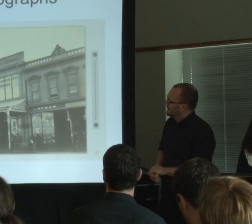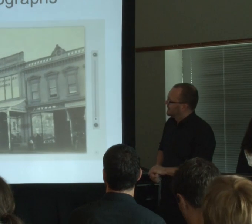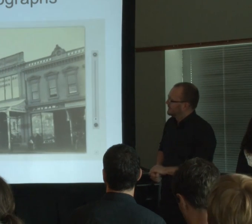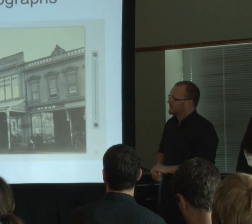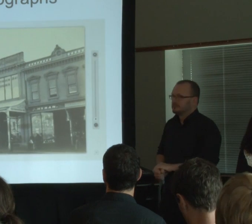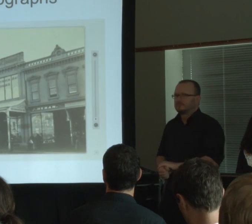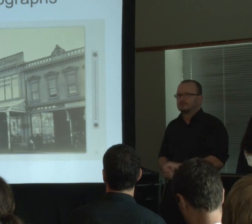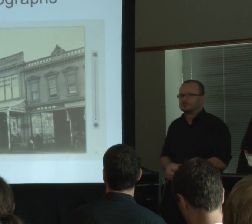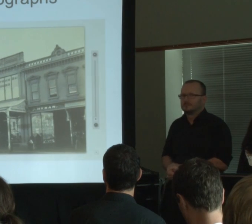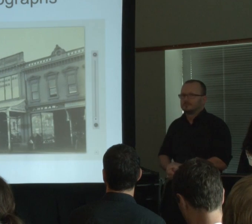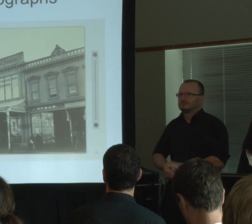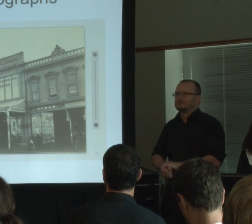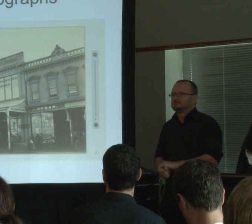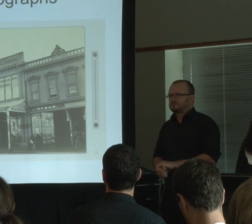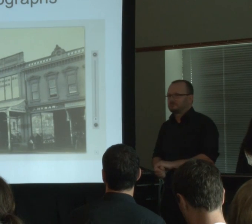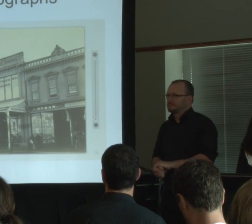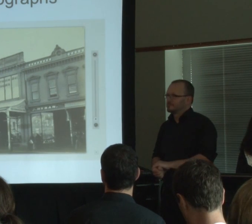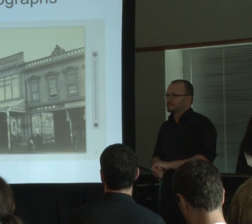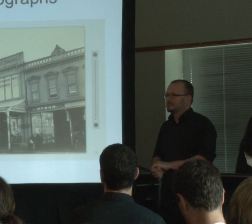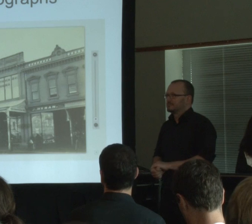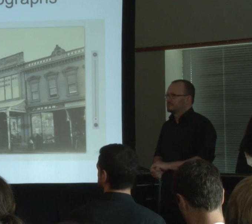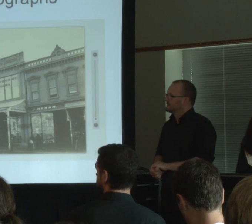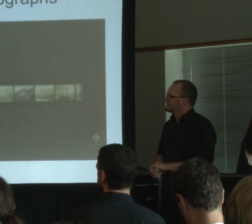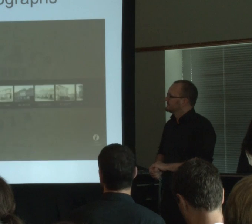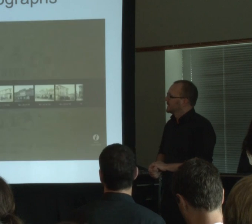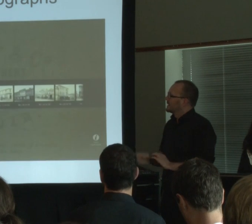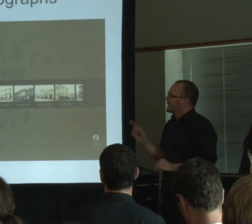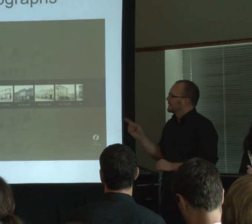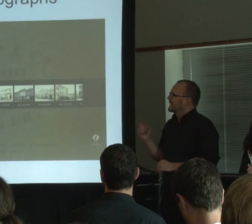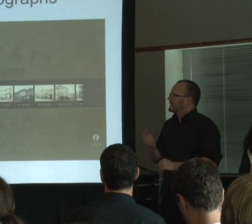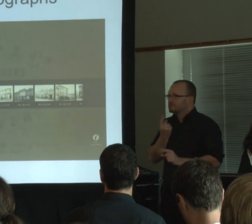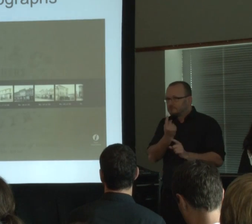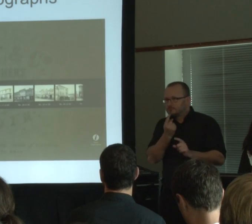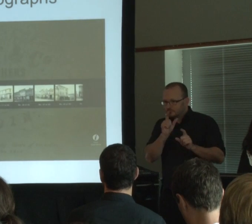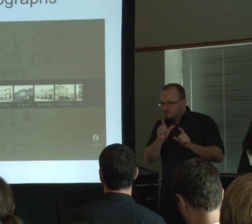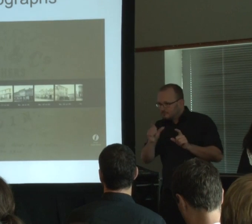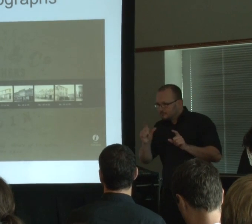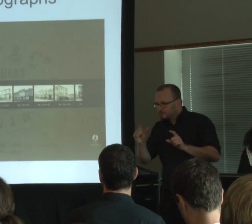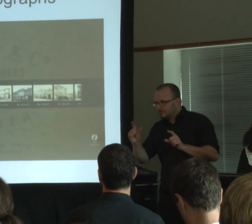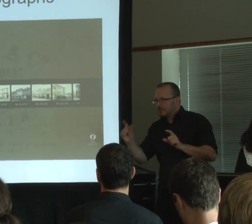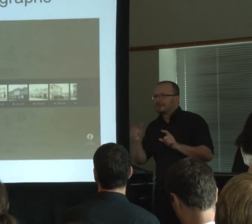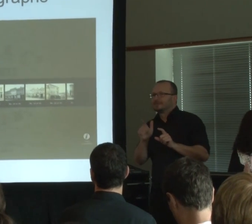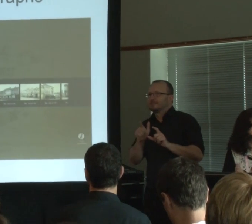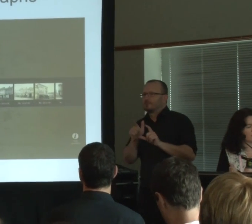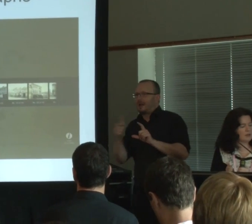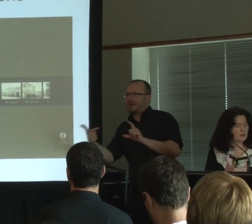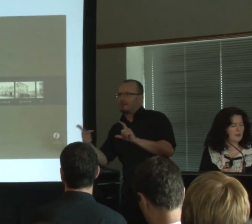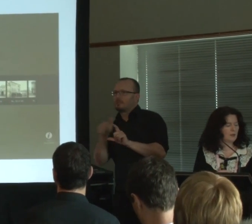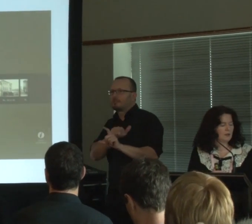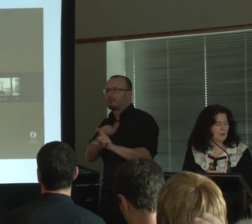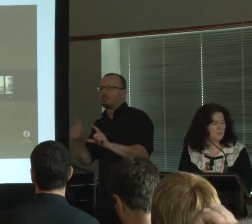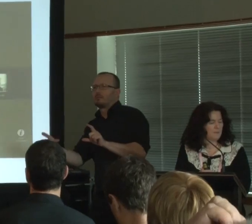Again, we've got on the side, we've got a map of each image, so you can see precisely which angle it's taken from and where it is in the